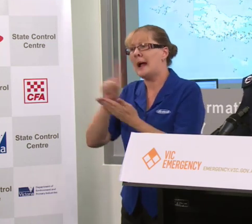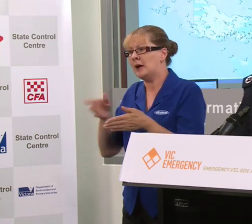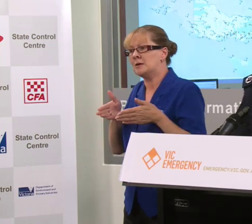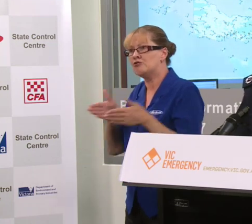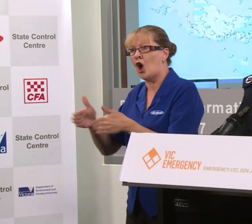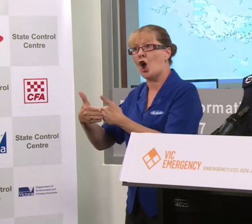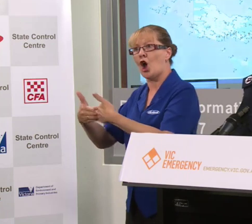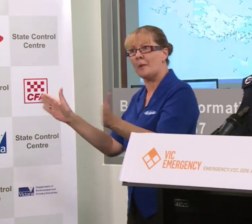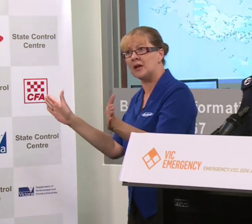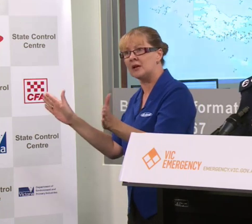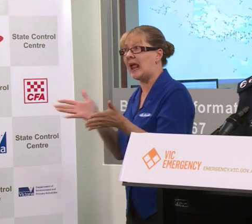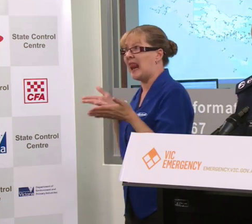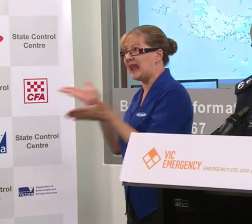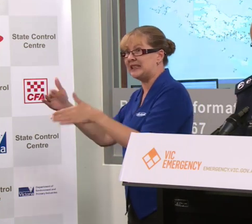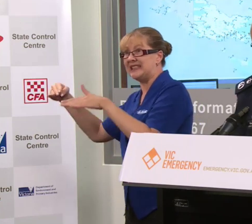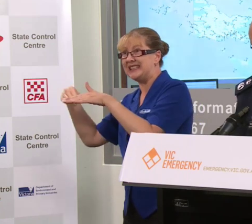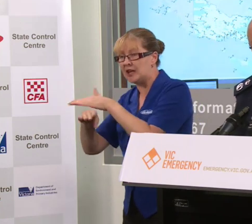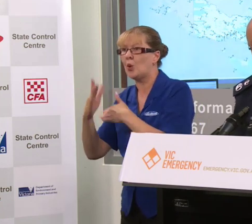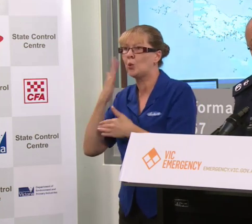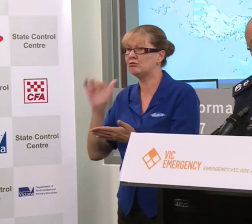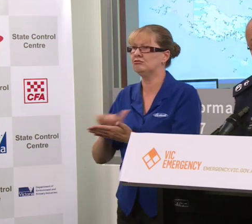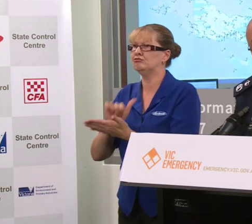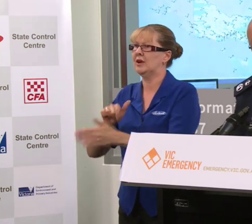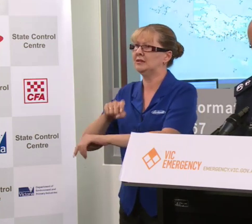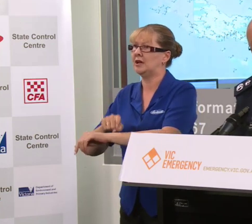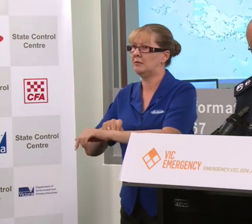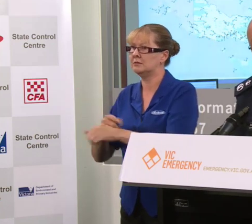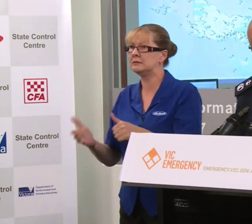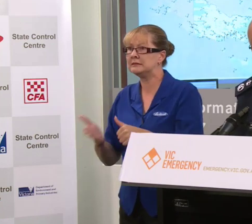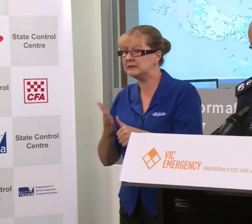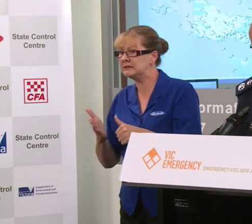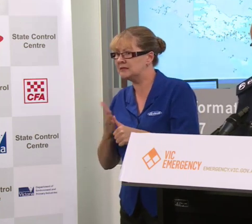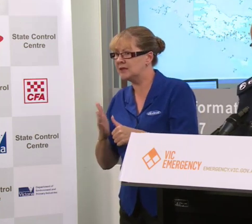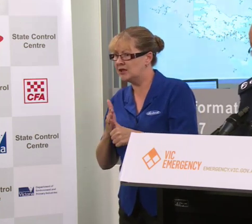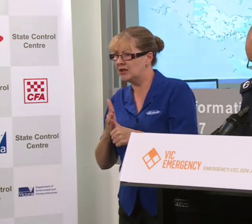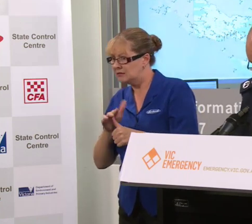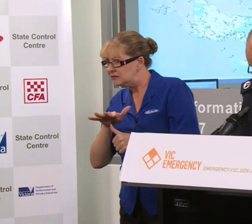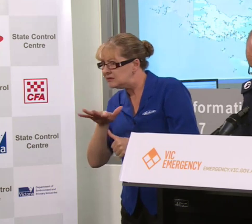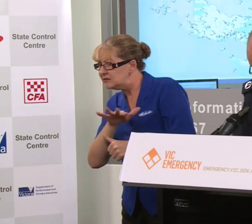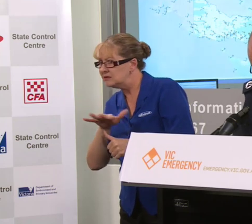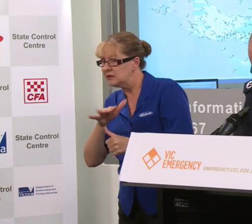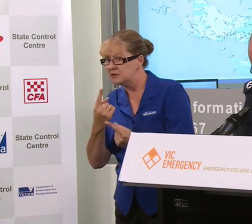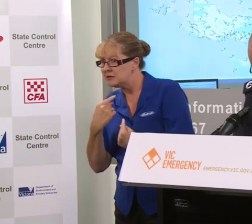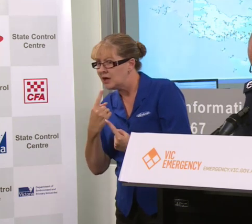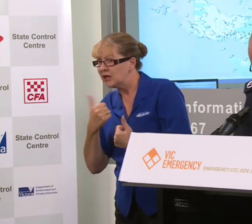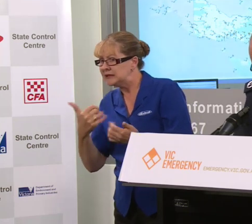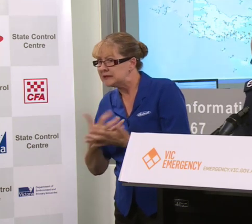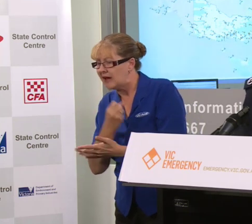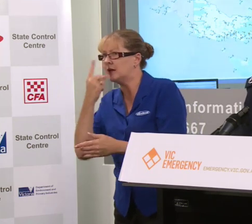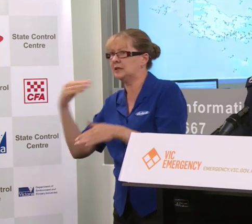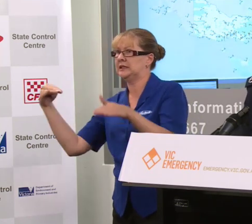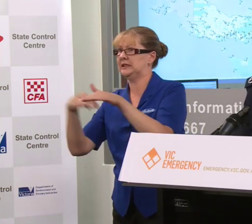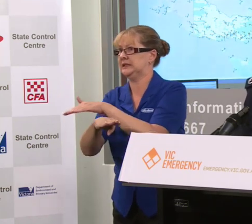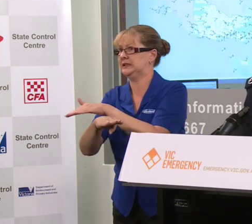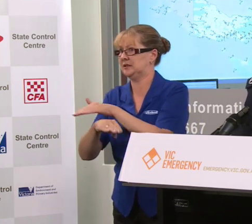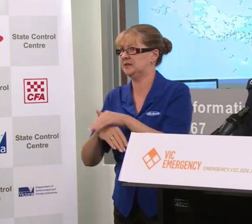allow access when we can, but that will be based on the best possible local advice.